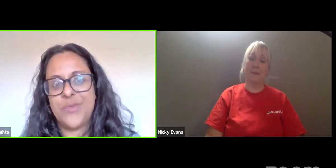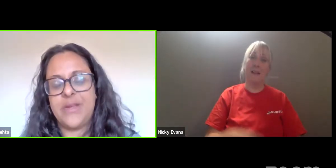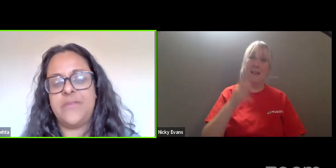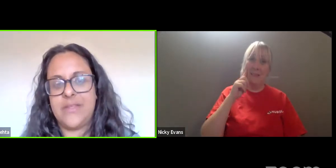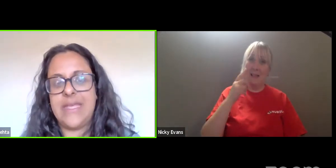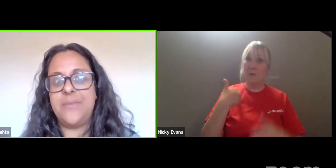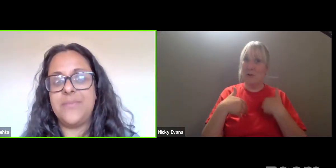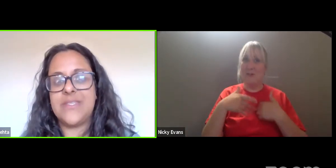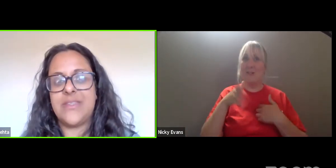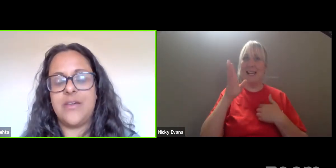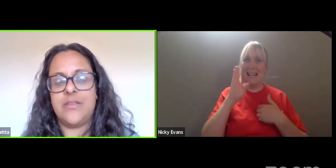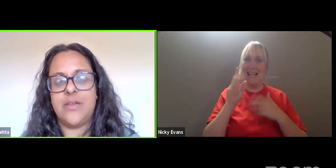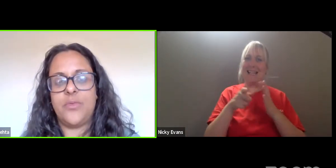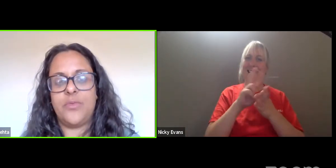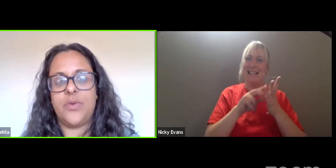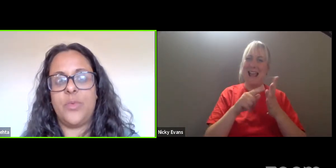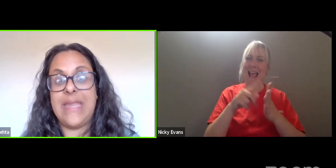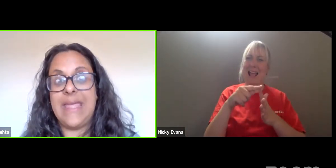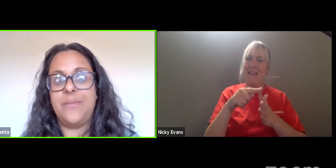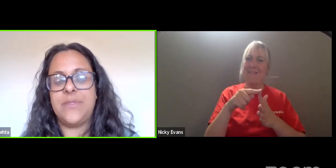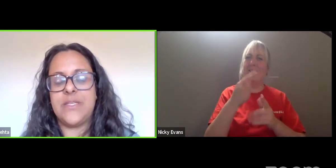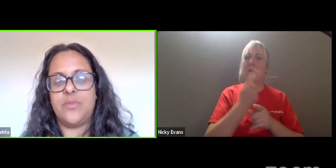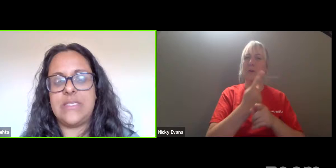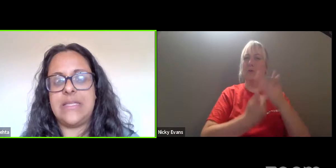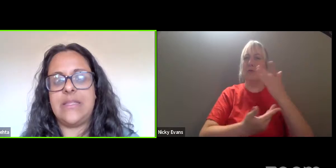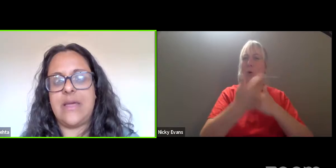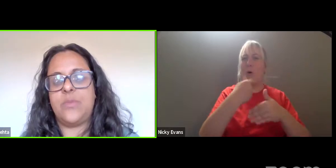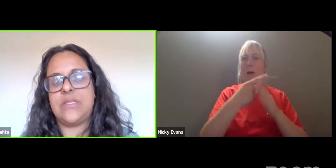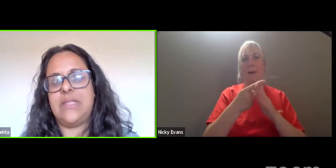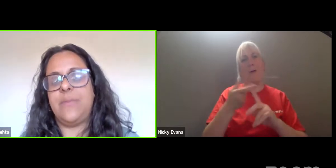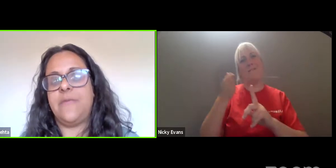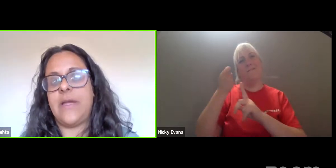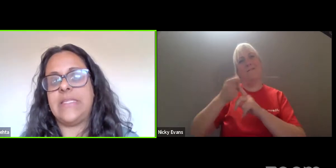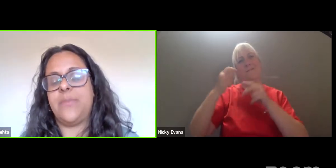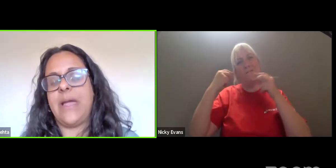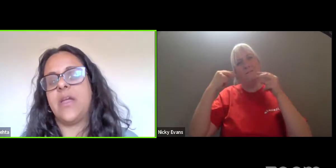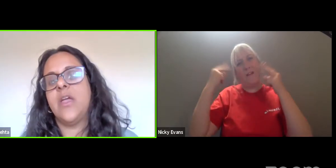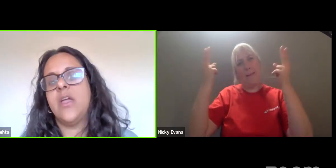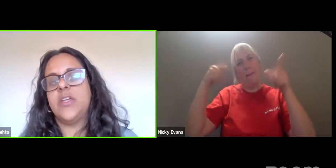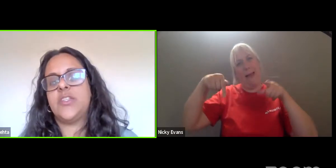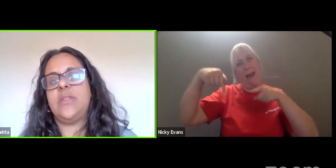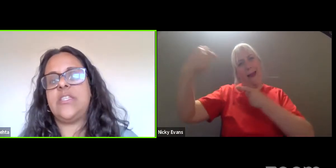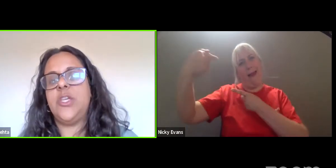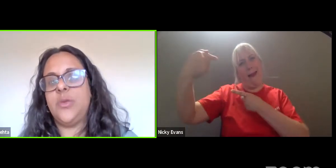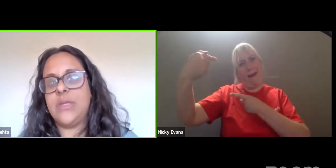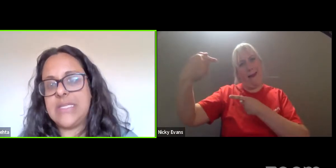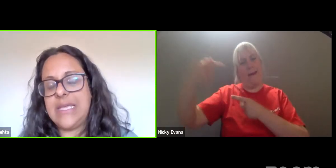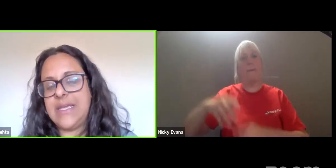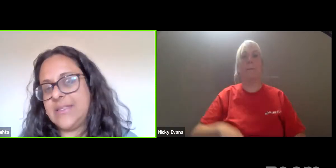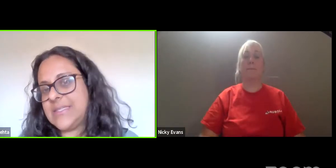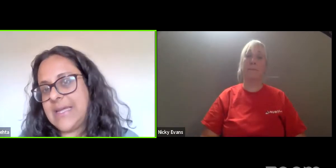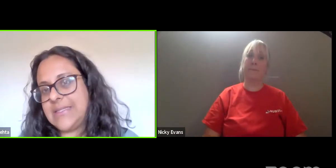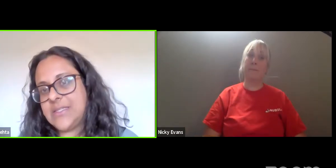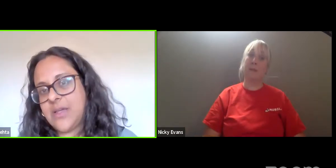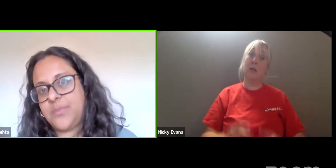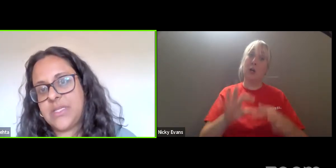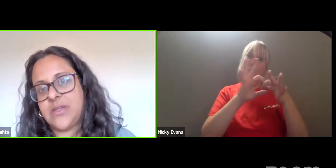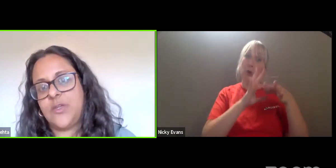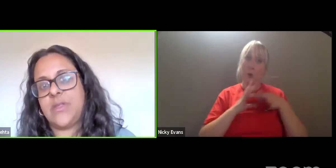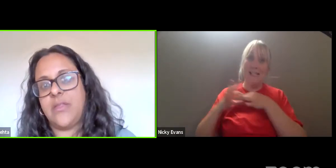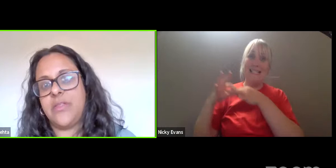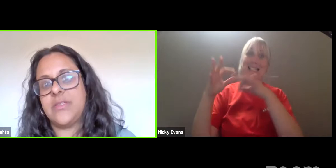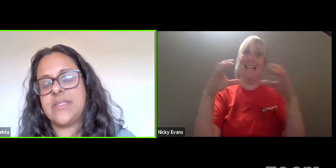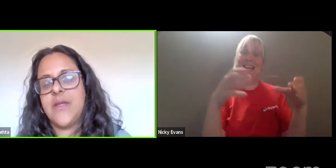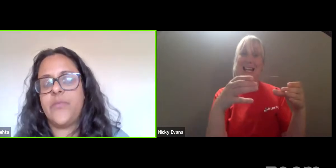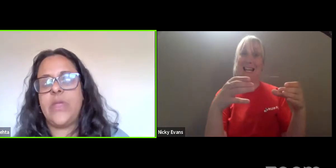back. That was one of the themes that we named, and we said that was a theme of fighting back. So this unity and standing side by